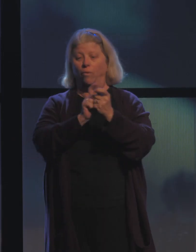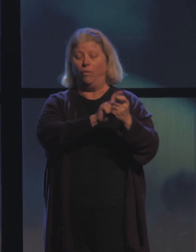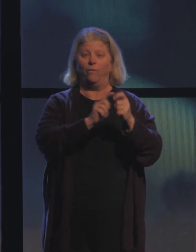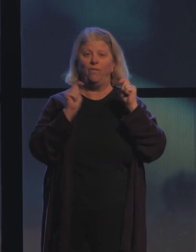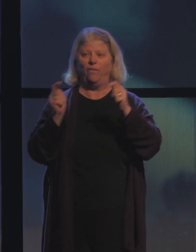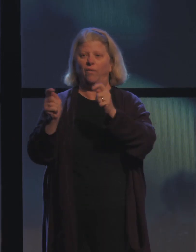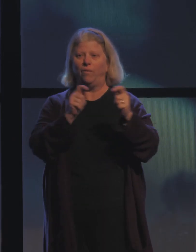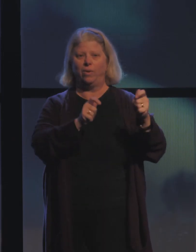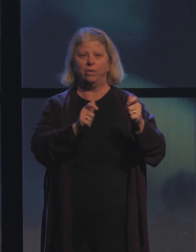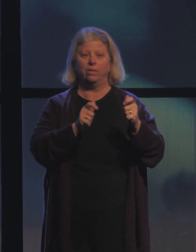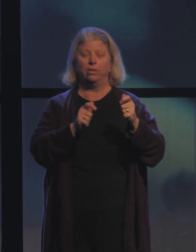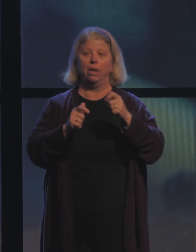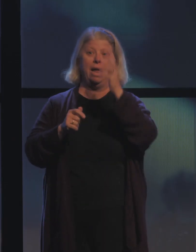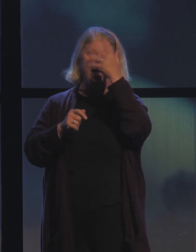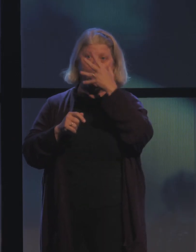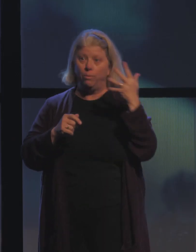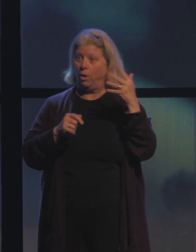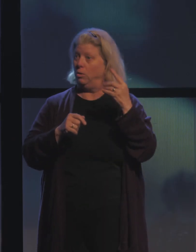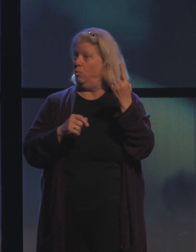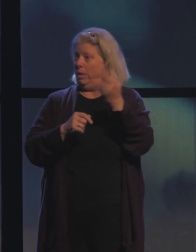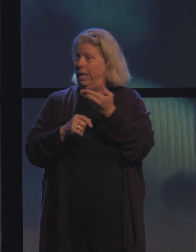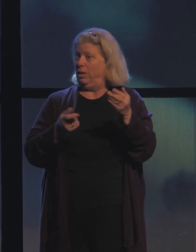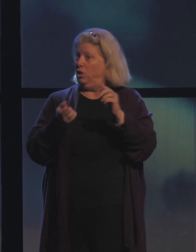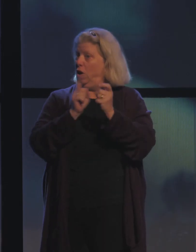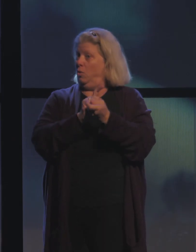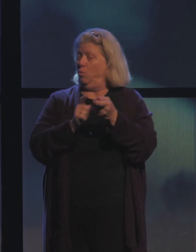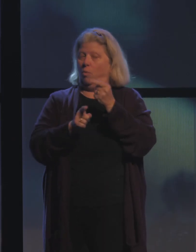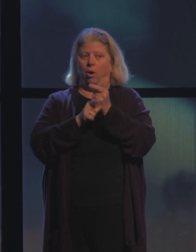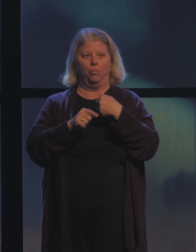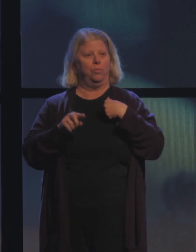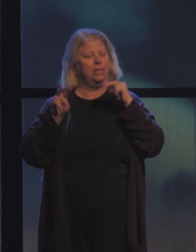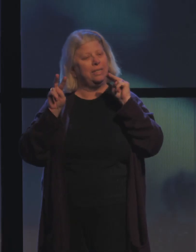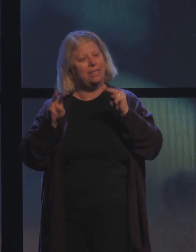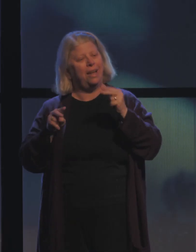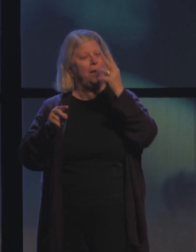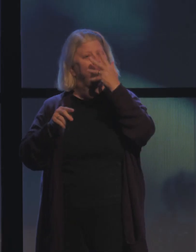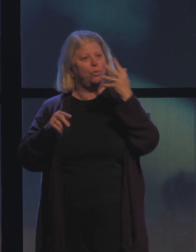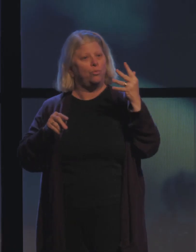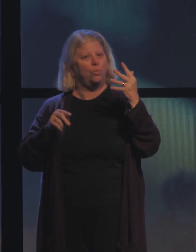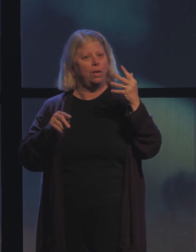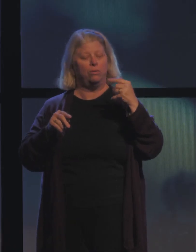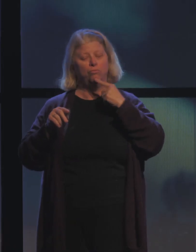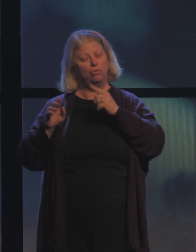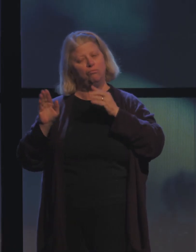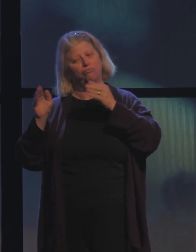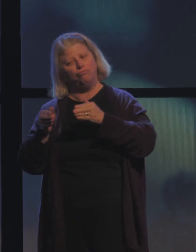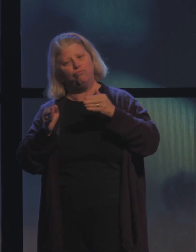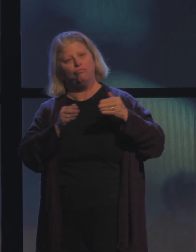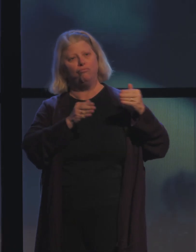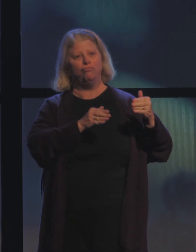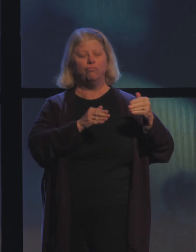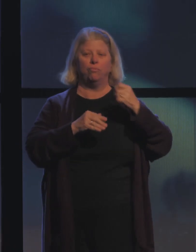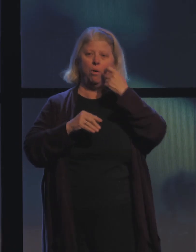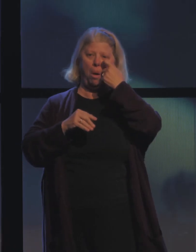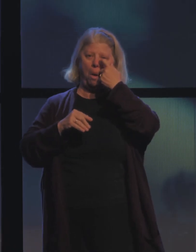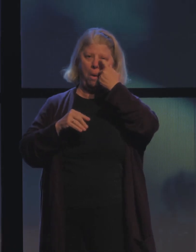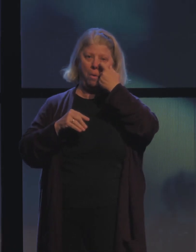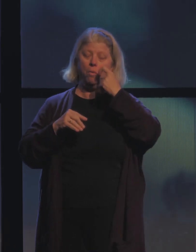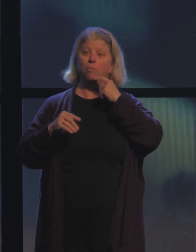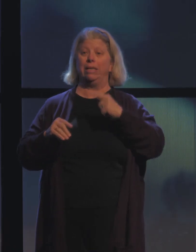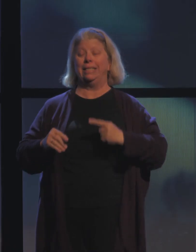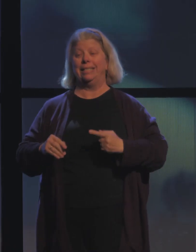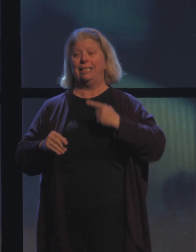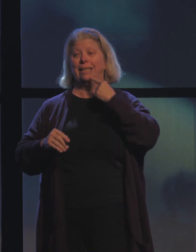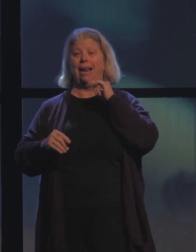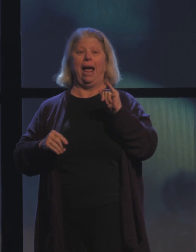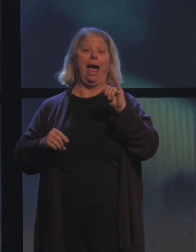change. Immigration was one of them, right? We saw an immigration crackdown that was really intense, with